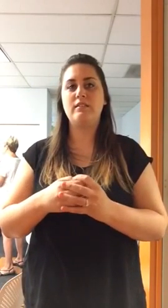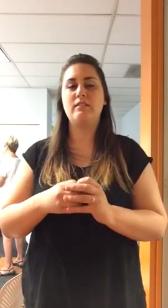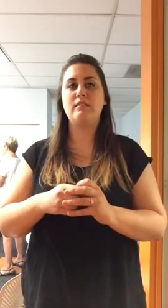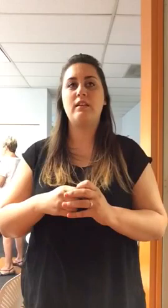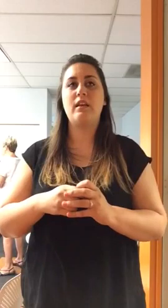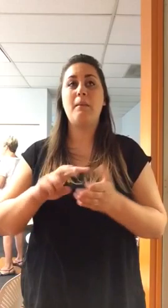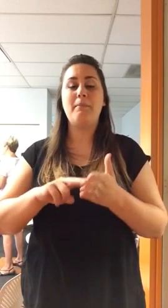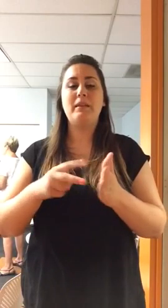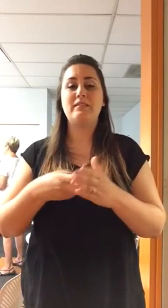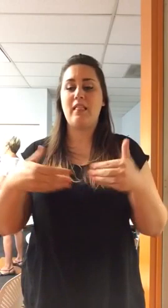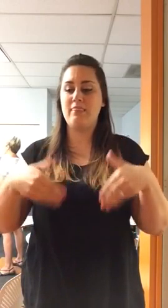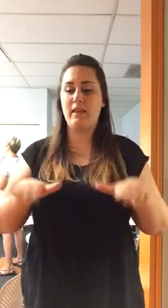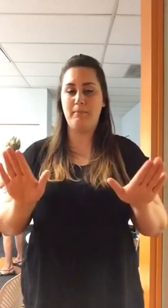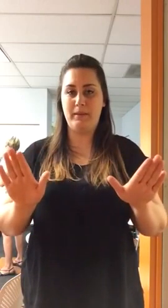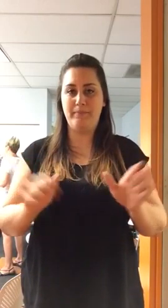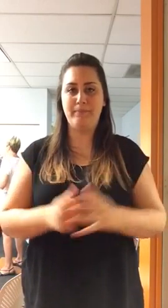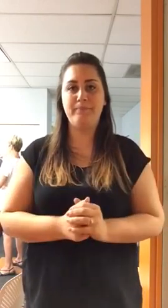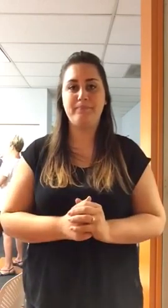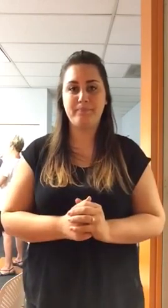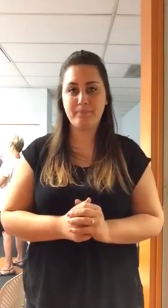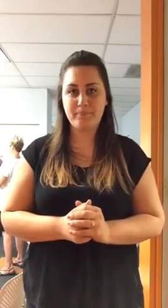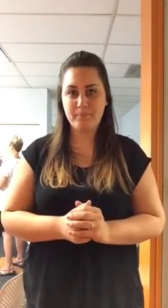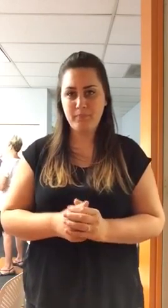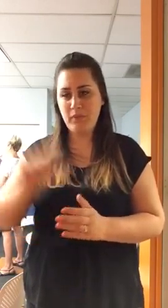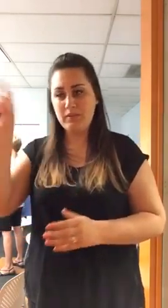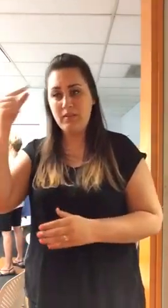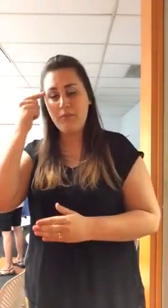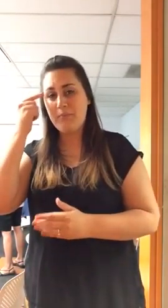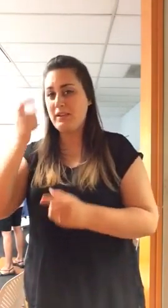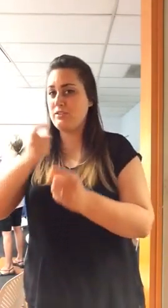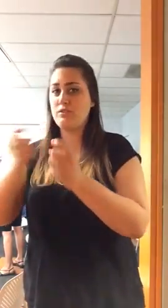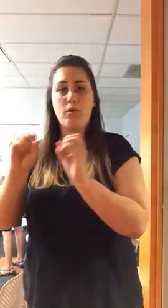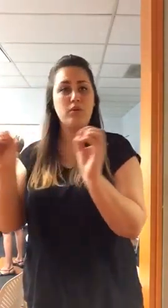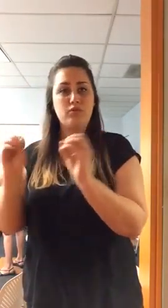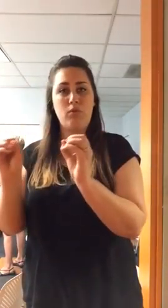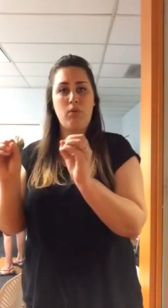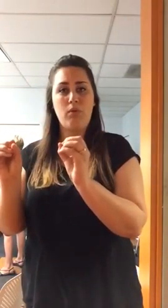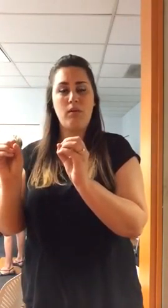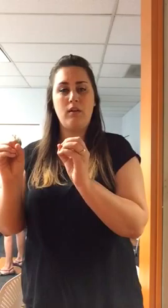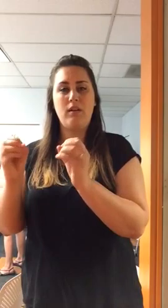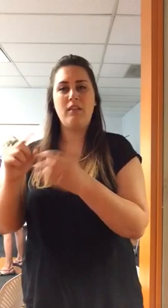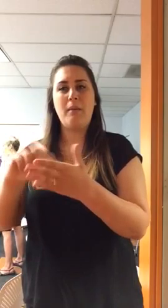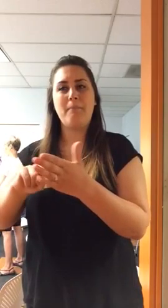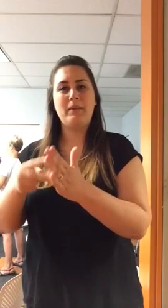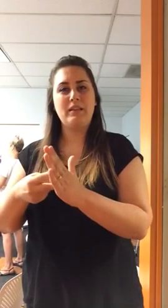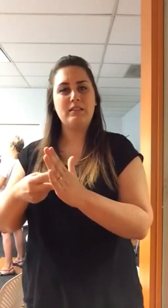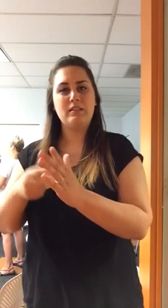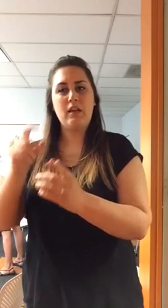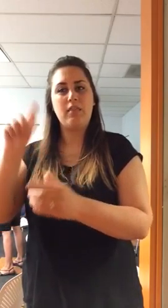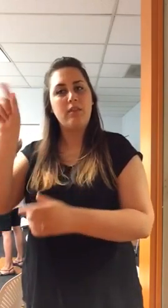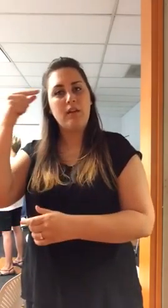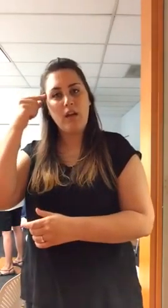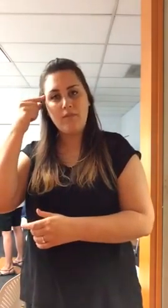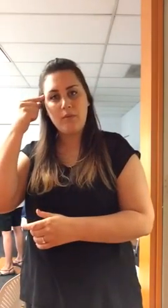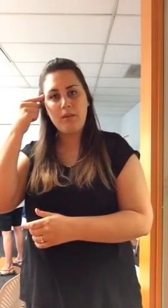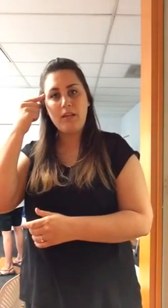let it be. So if the government has no say at all in the economy, essentially, what is the government doing to the economy? It is